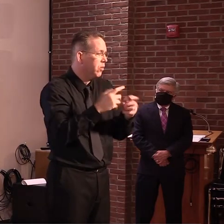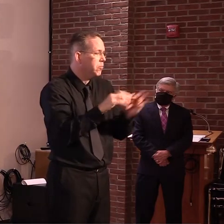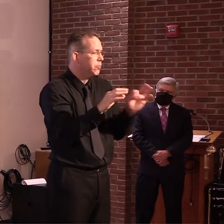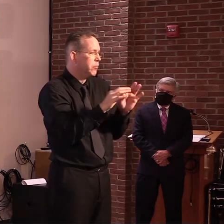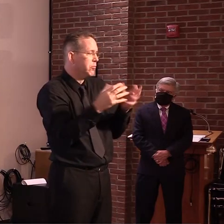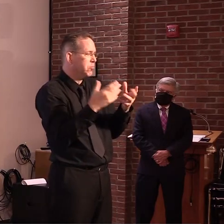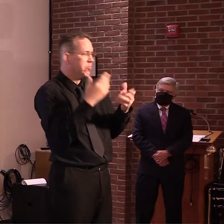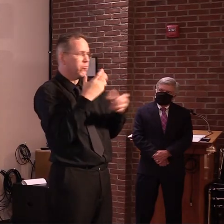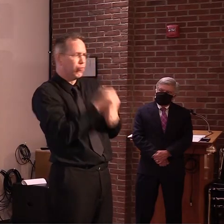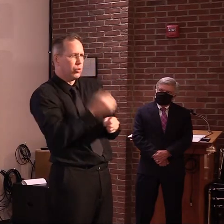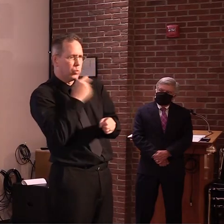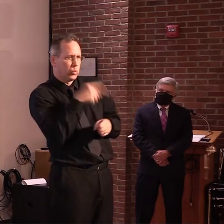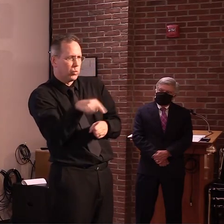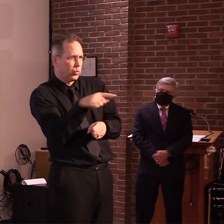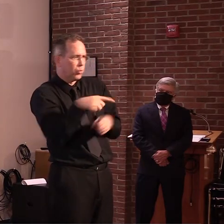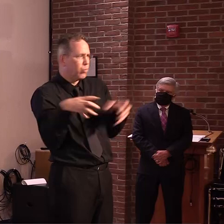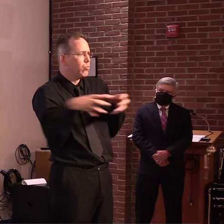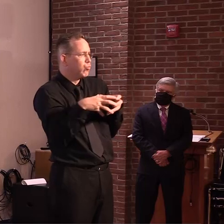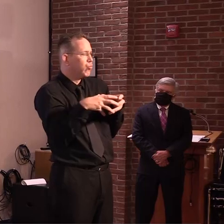Thank you.